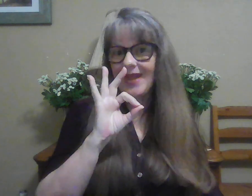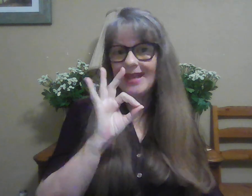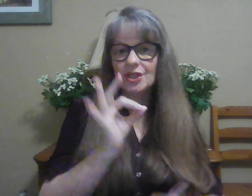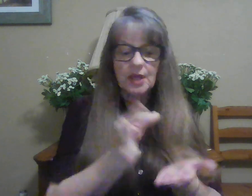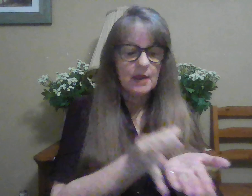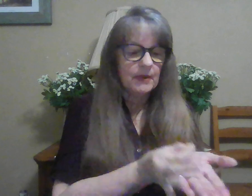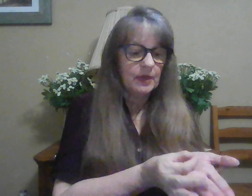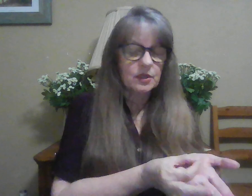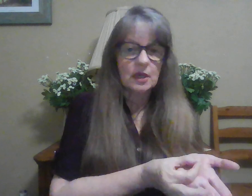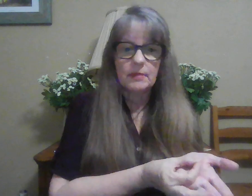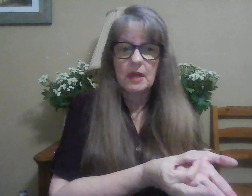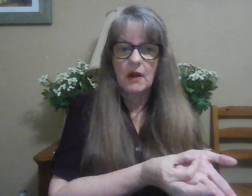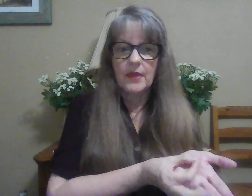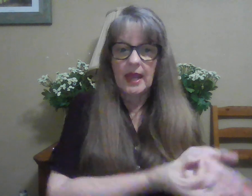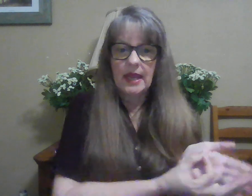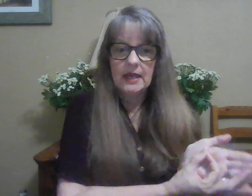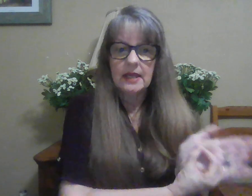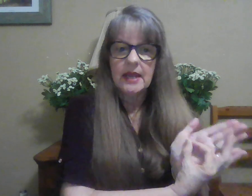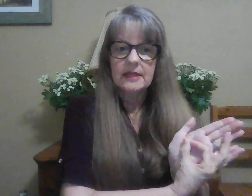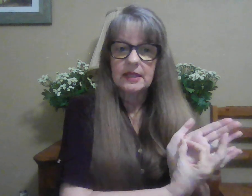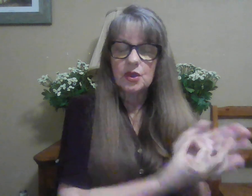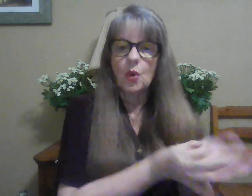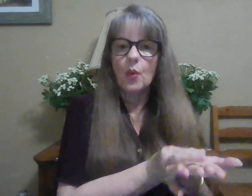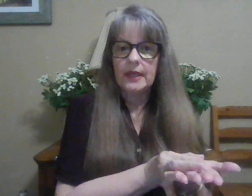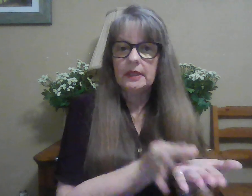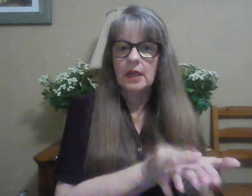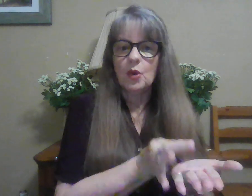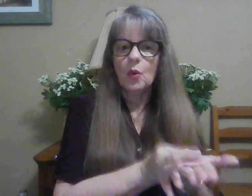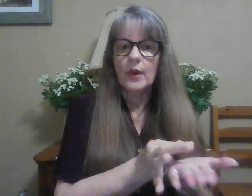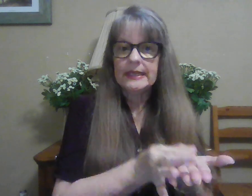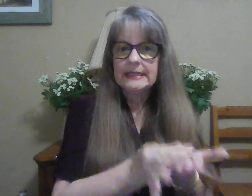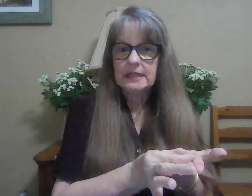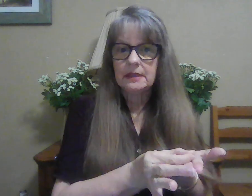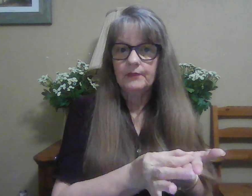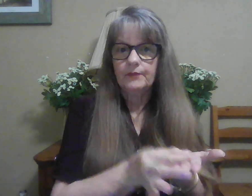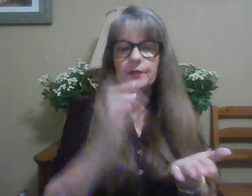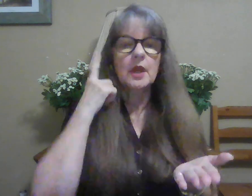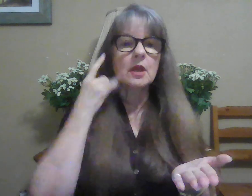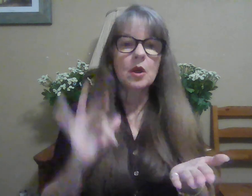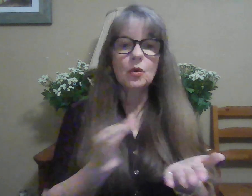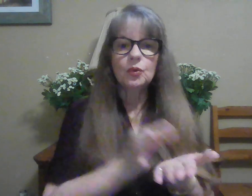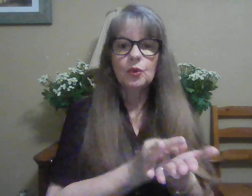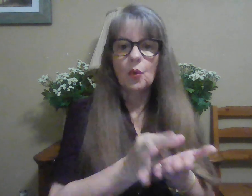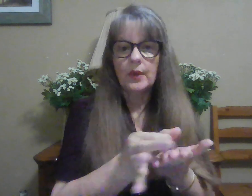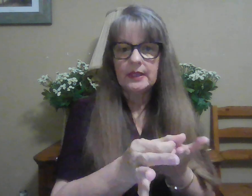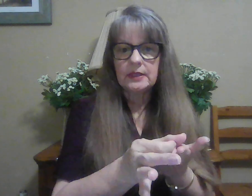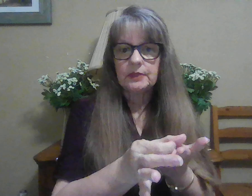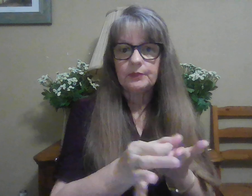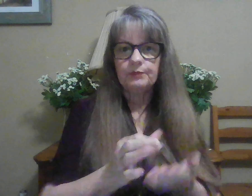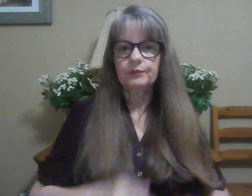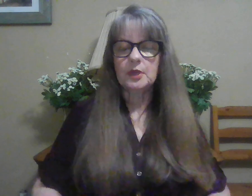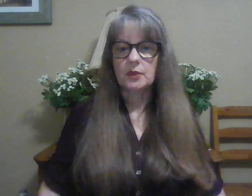hand shape, and then it's going to be on the hand, because that's coins. Gold coins is what